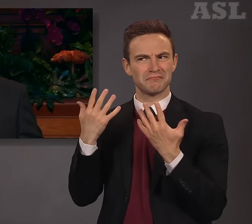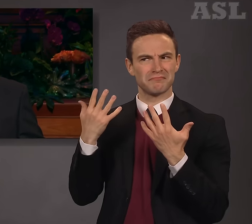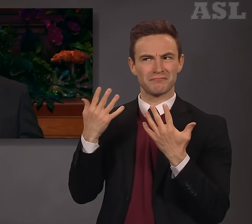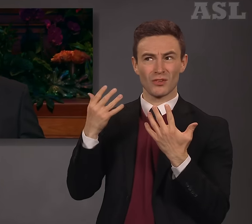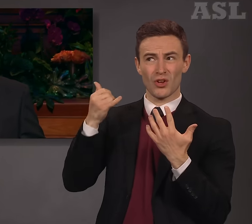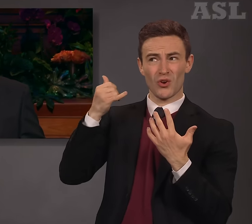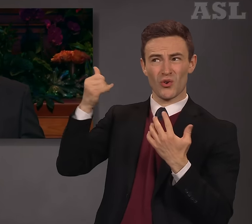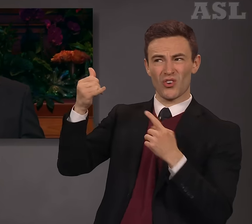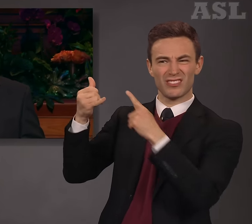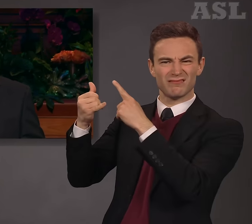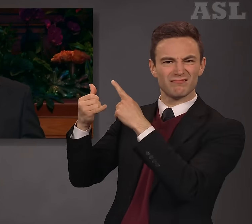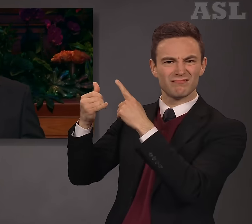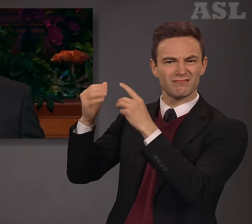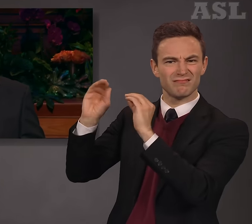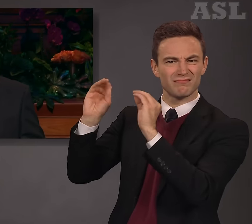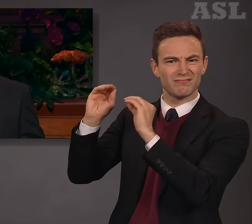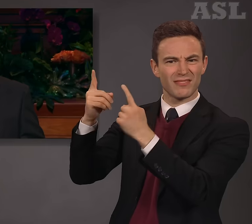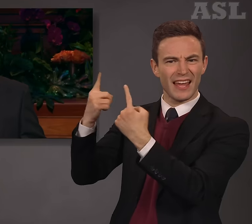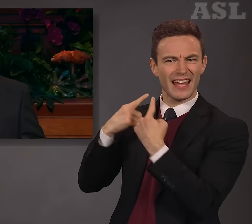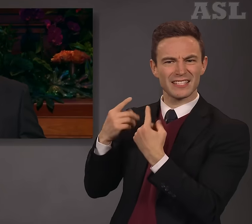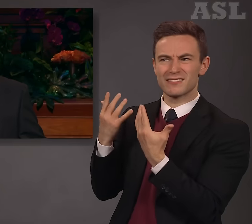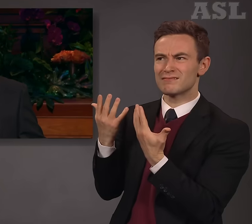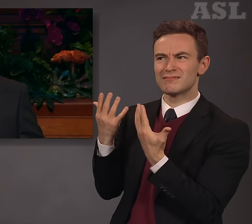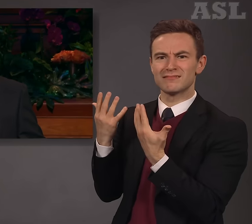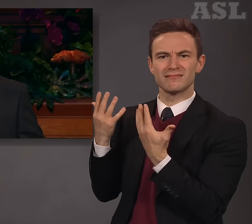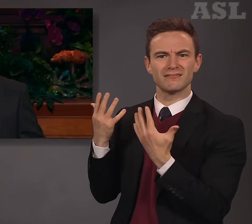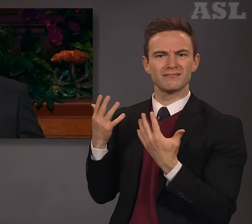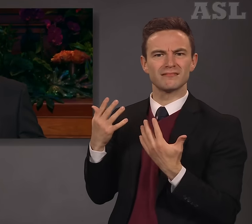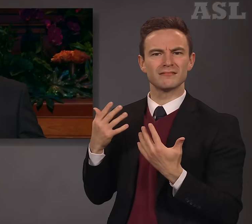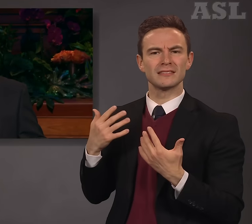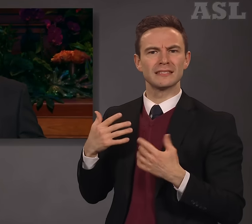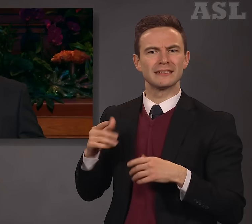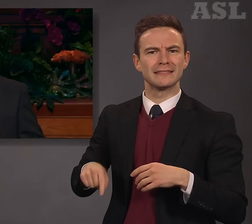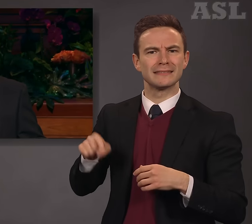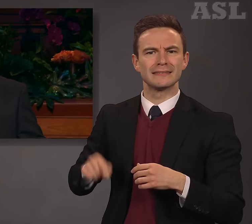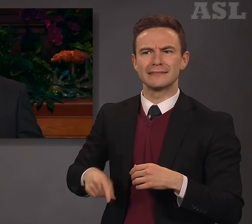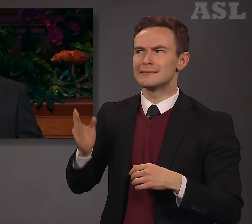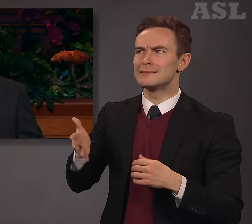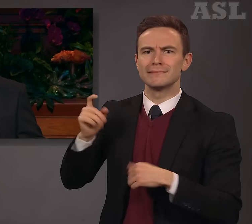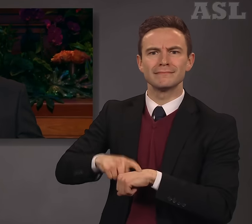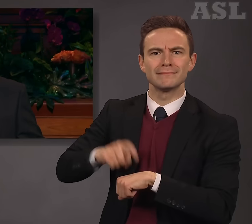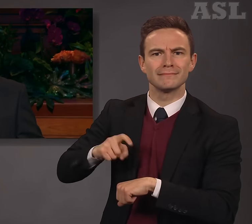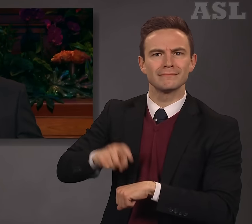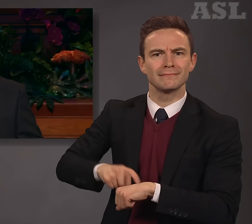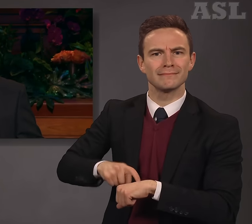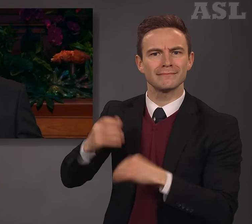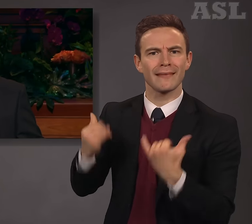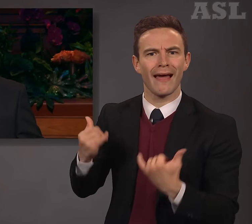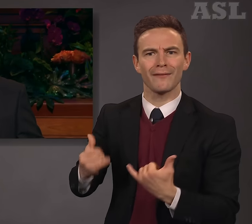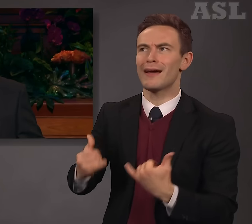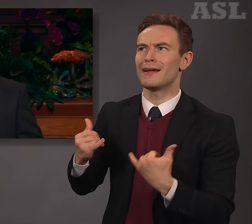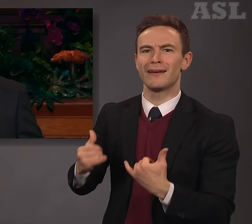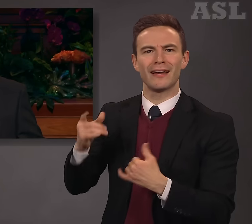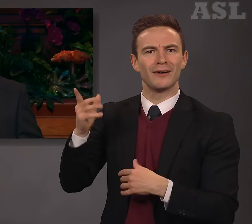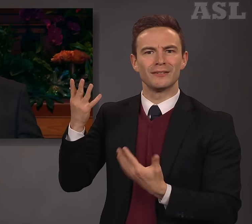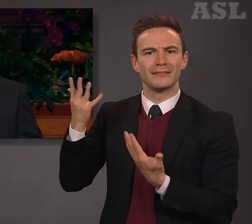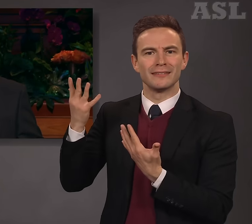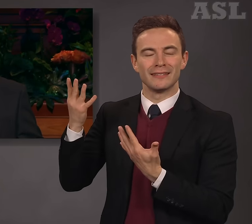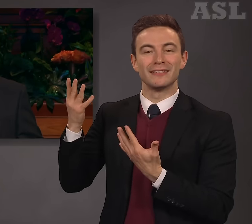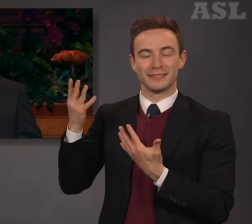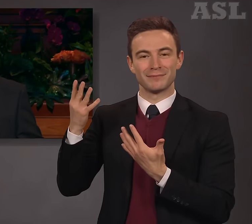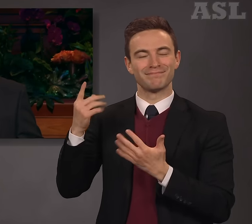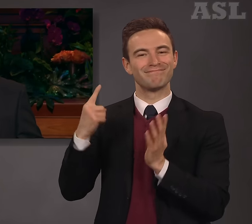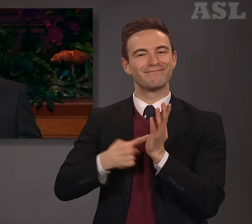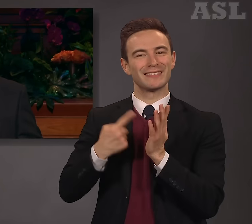heard because we do not receive an immediate response or one according to our expectations. This